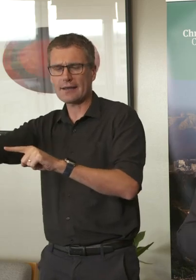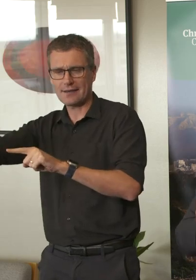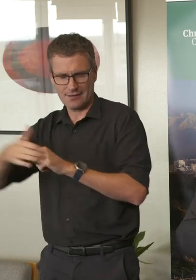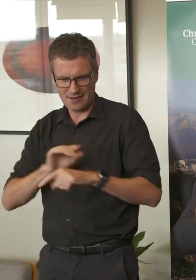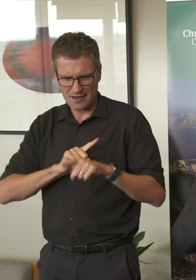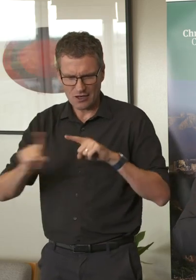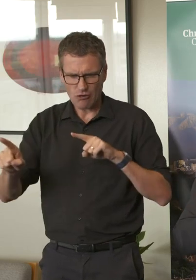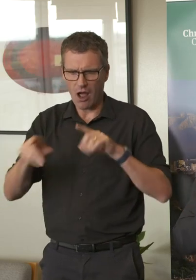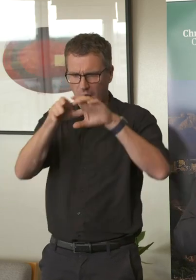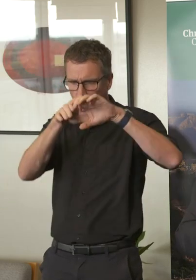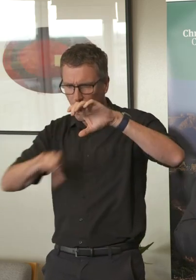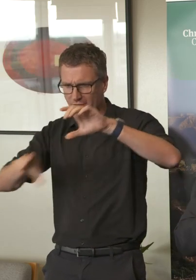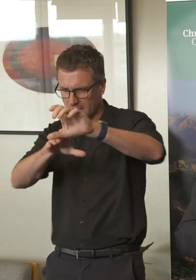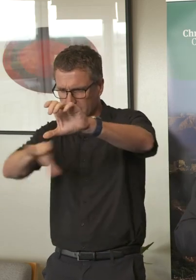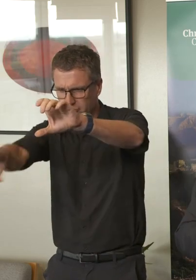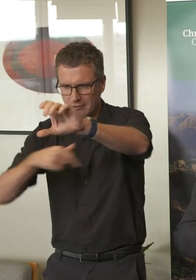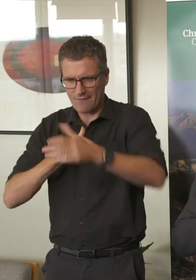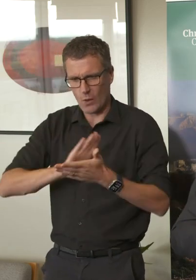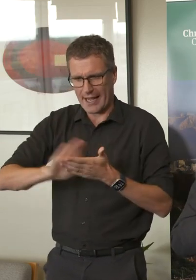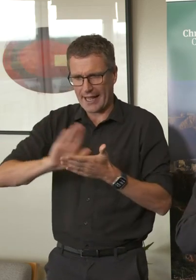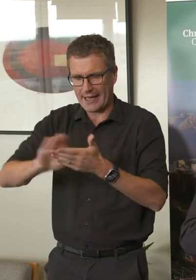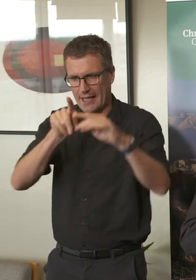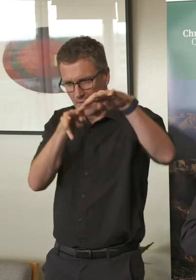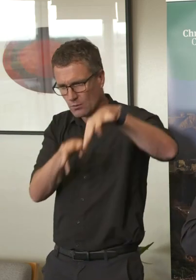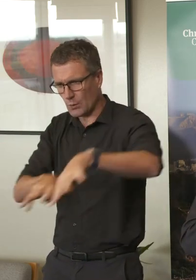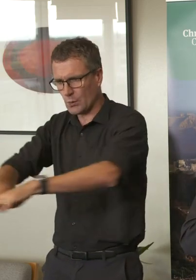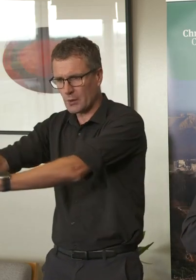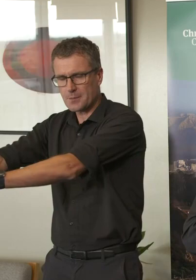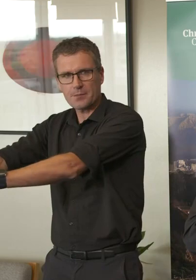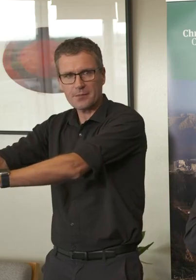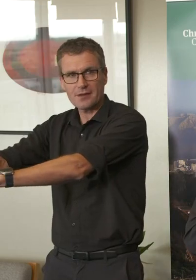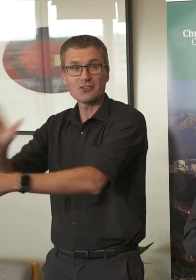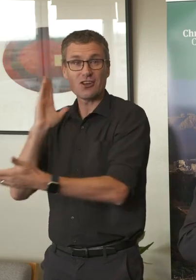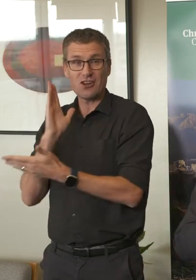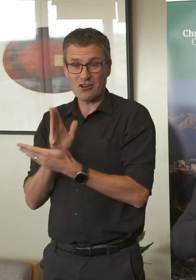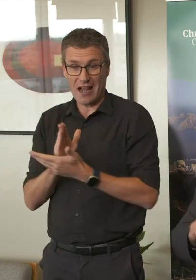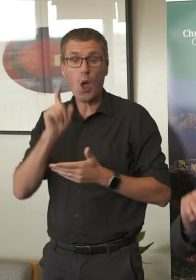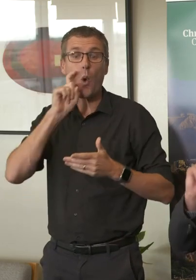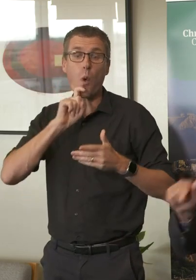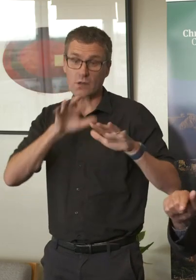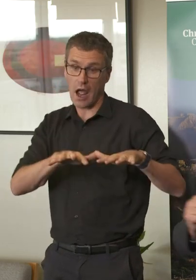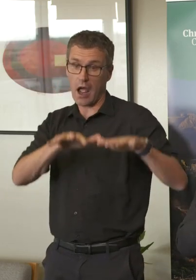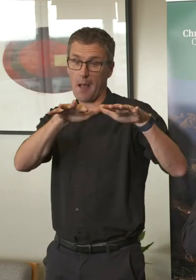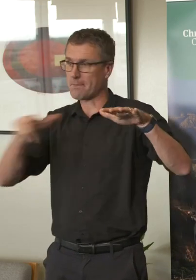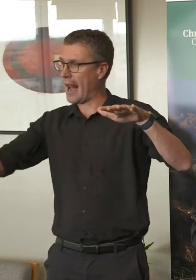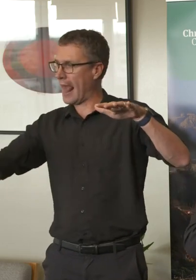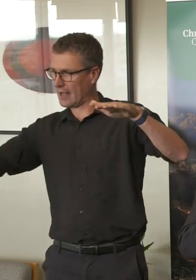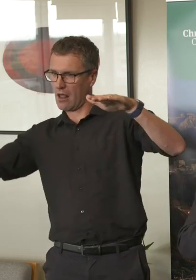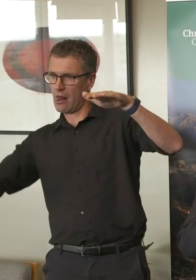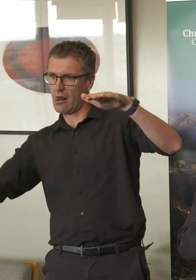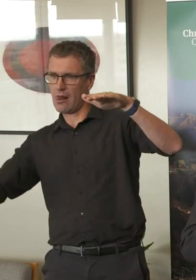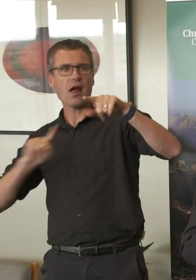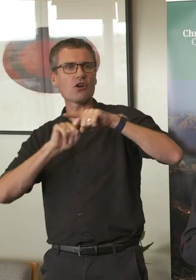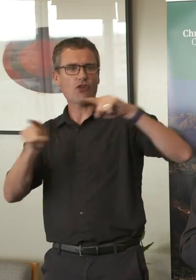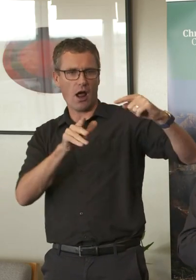That gets the water. The water on the road is higher than the water in the lake at that stage. It was, so it's a matter of getting it from there to there.